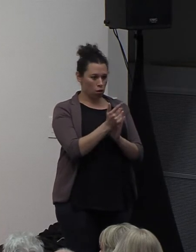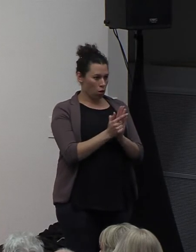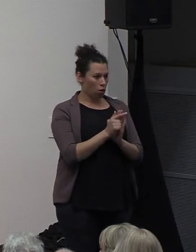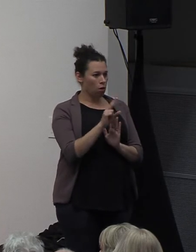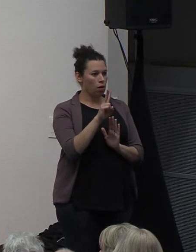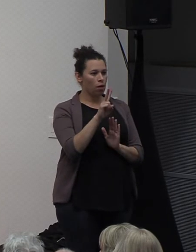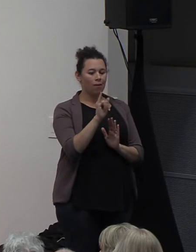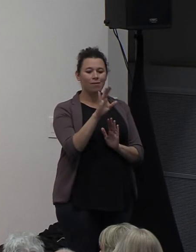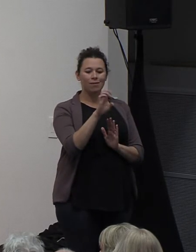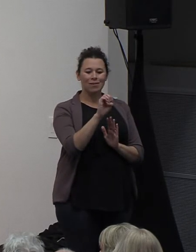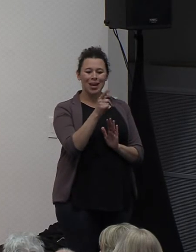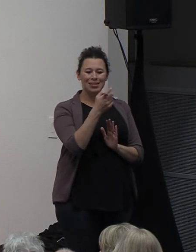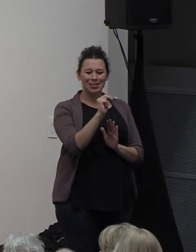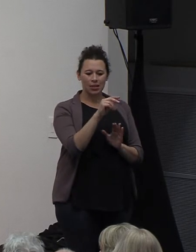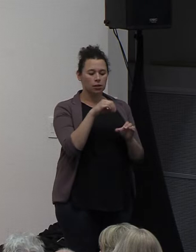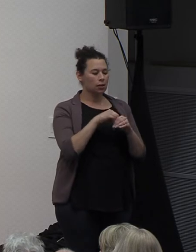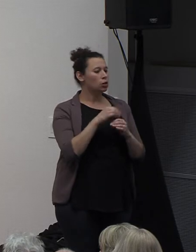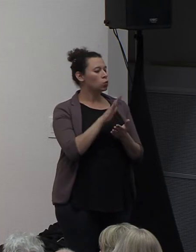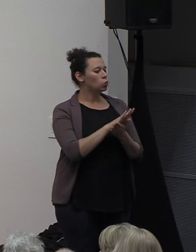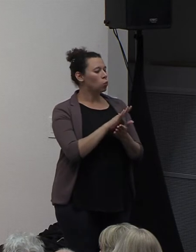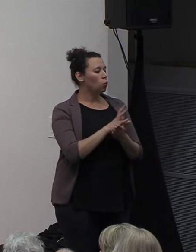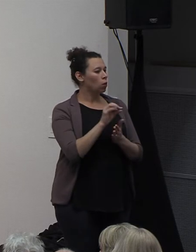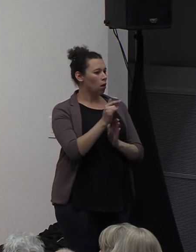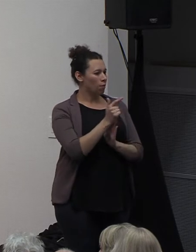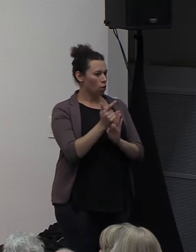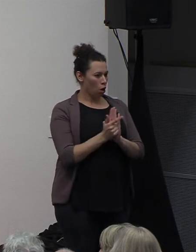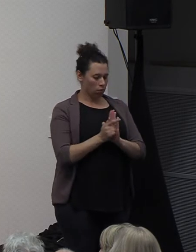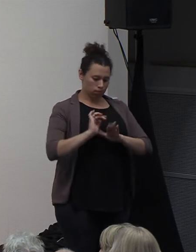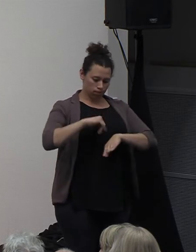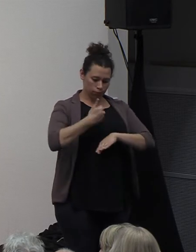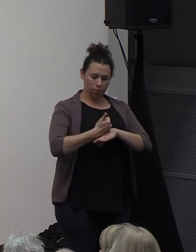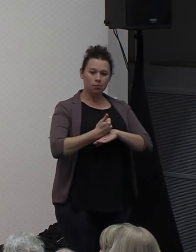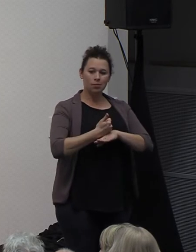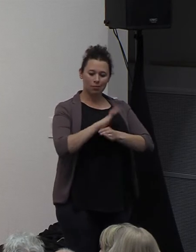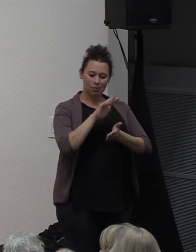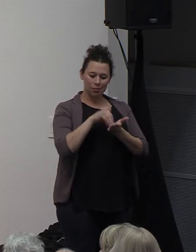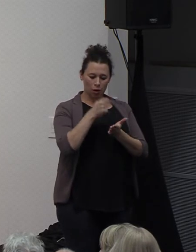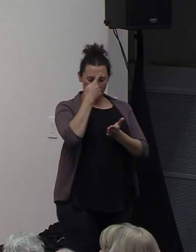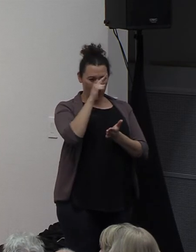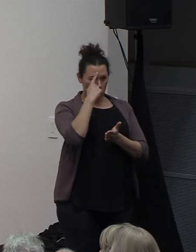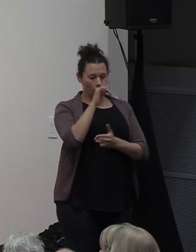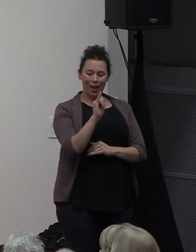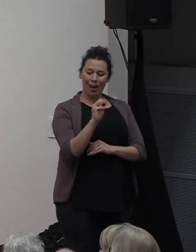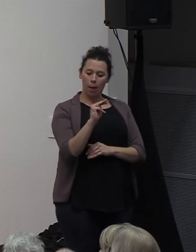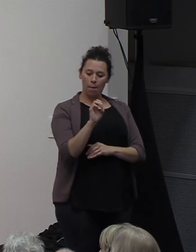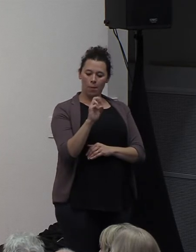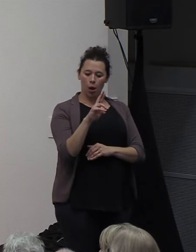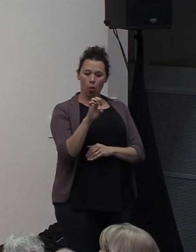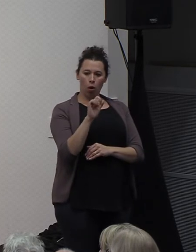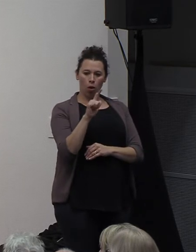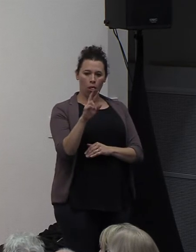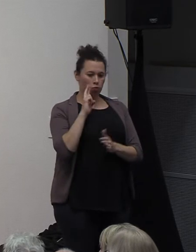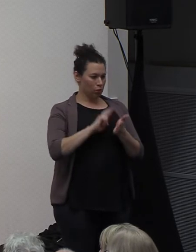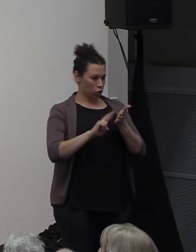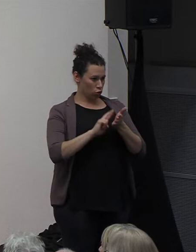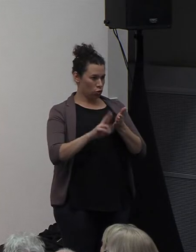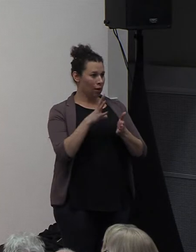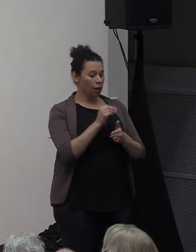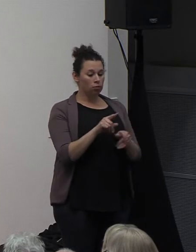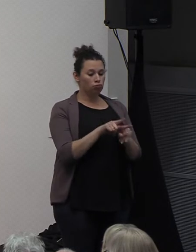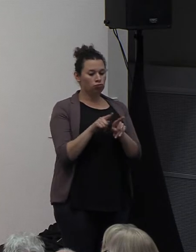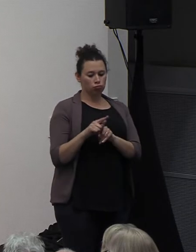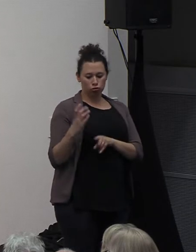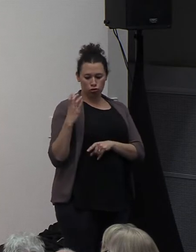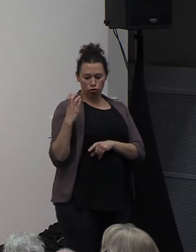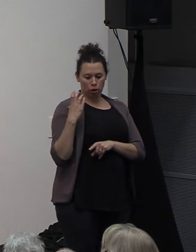Law, Founding Director of the Center for Empirical Research in the Law, and Chair of the Department of Political